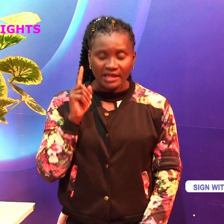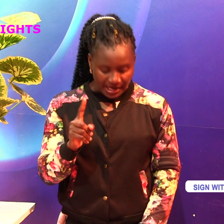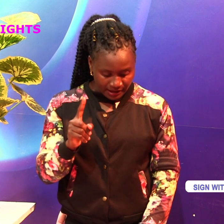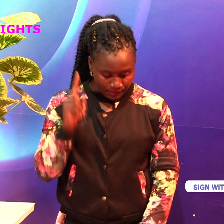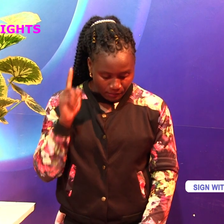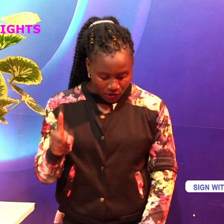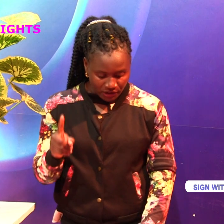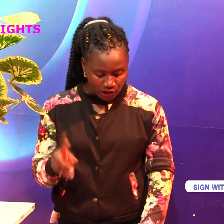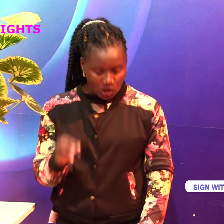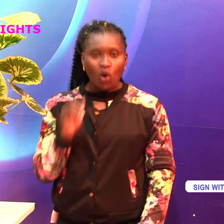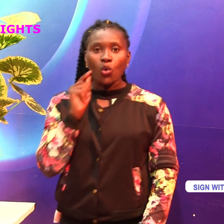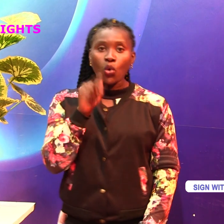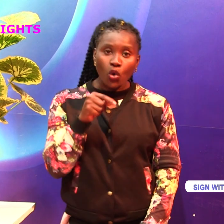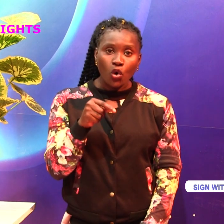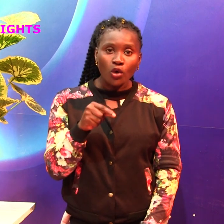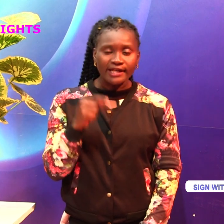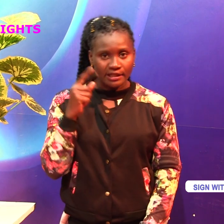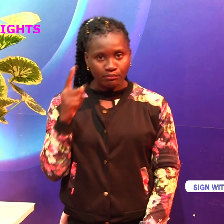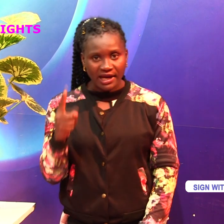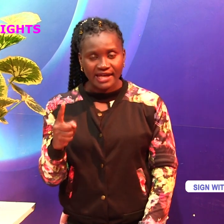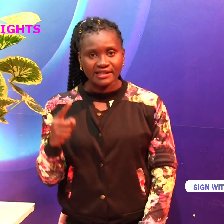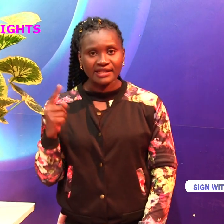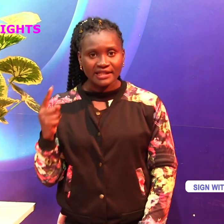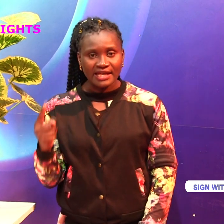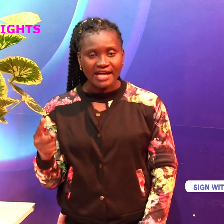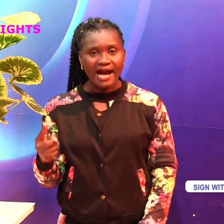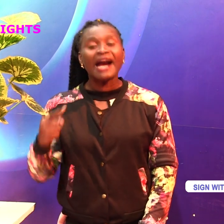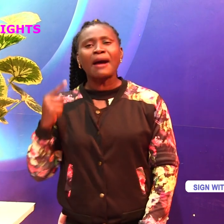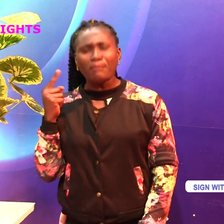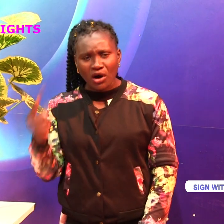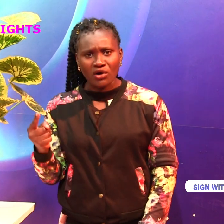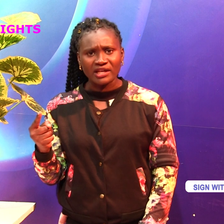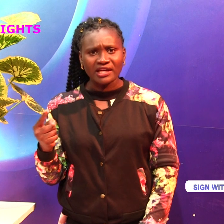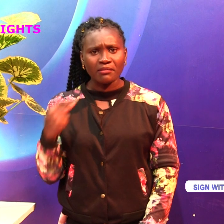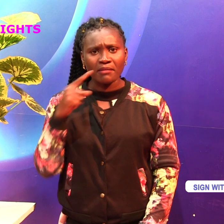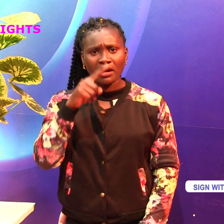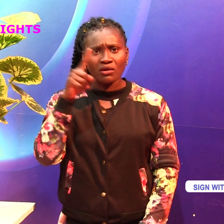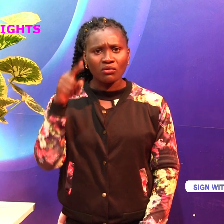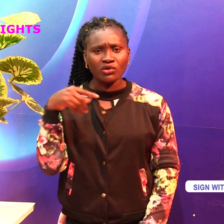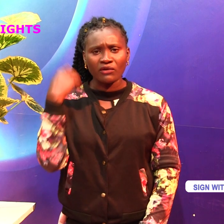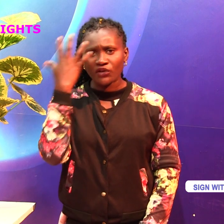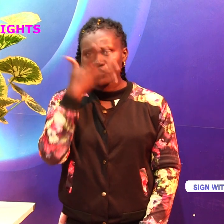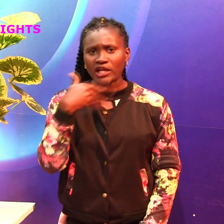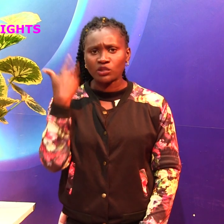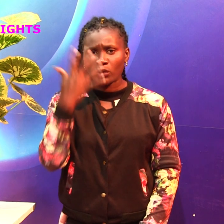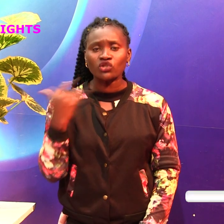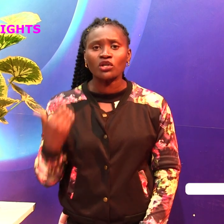young boy? Who depressed the young boy? Remember, with your facial expression